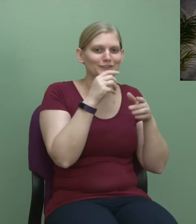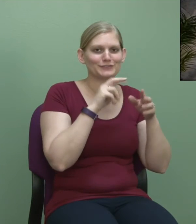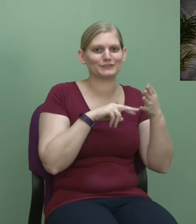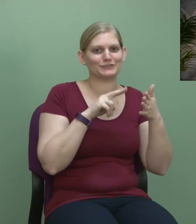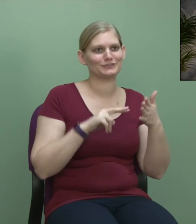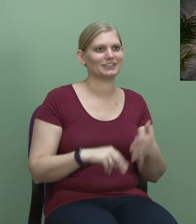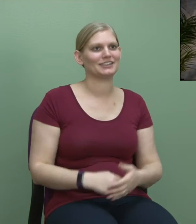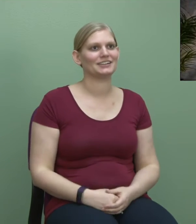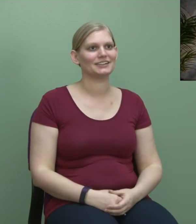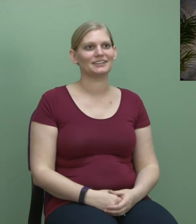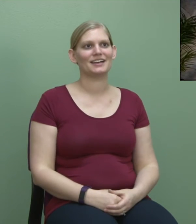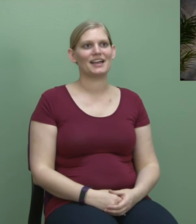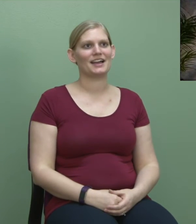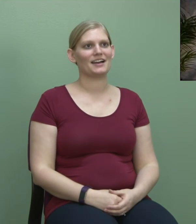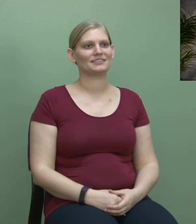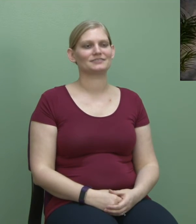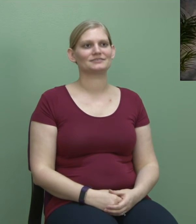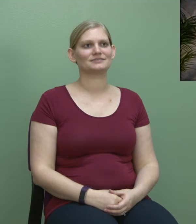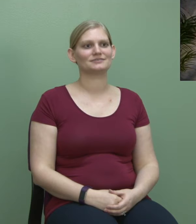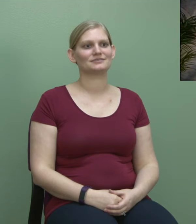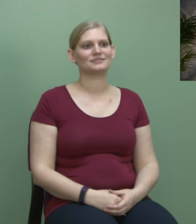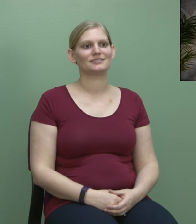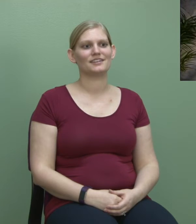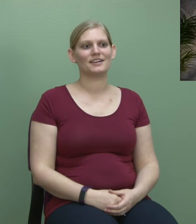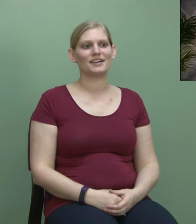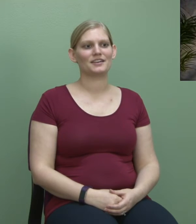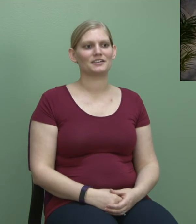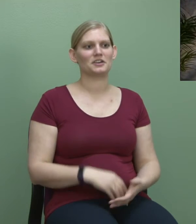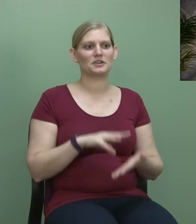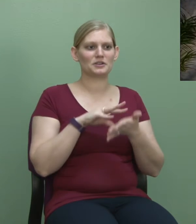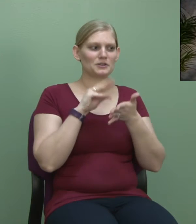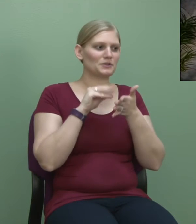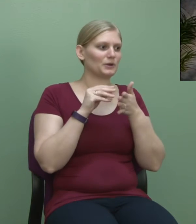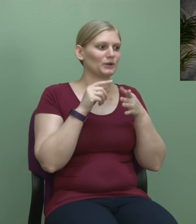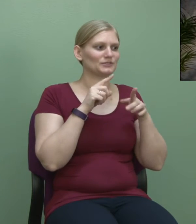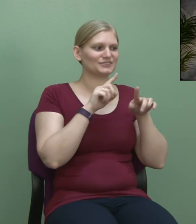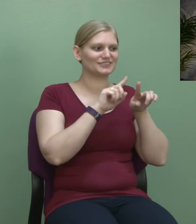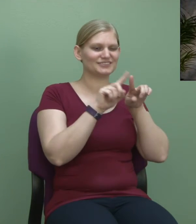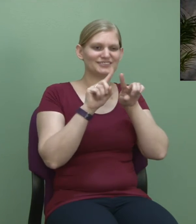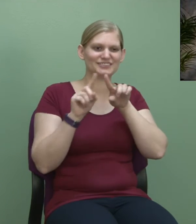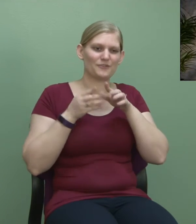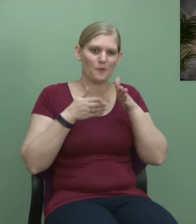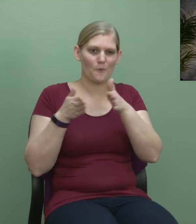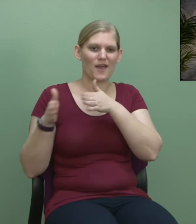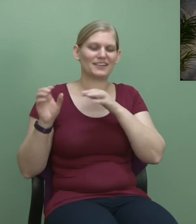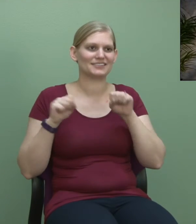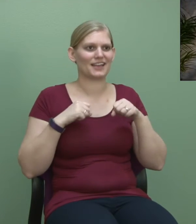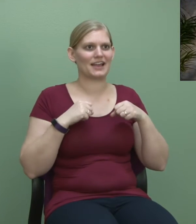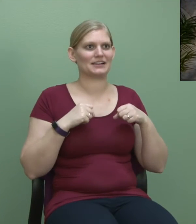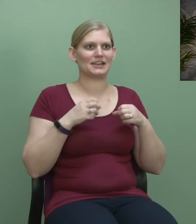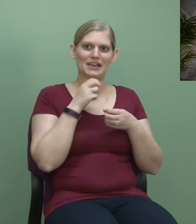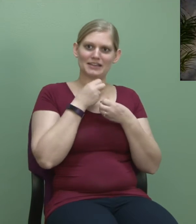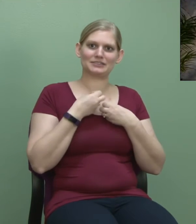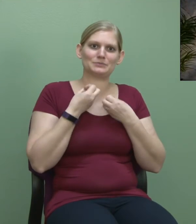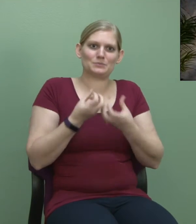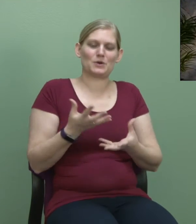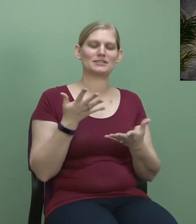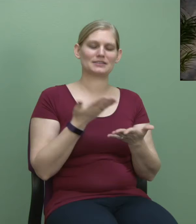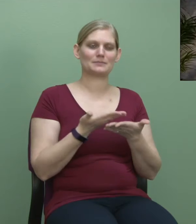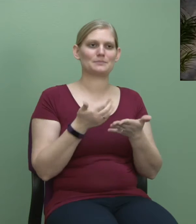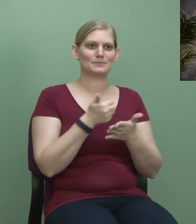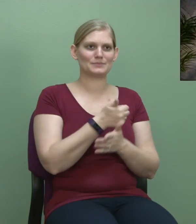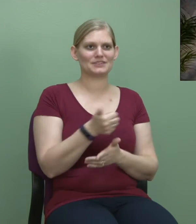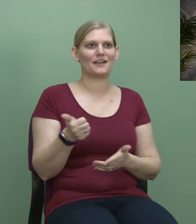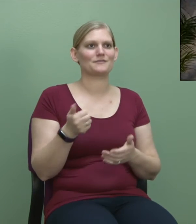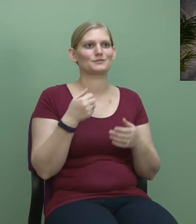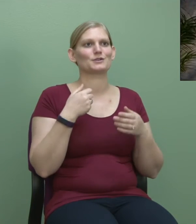the different ways that they have expressed themselves as they do read. And I know that it can be a very soothing activity for them